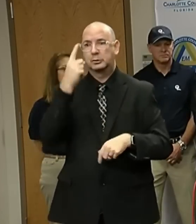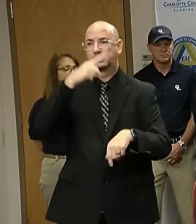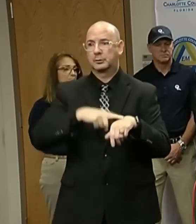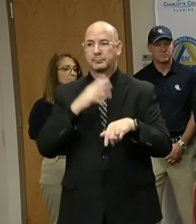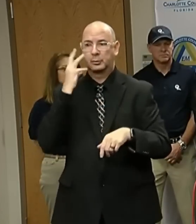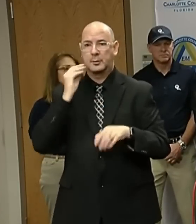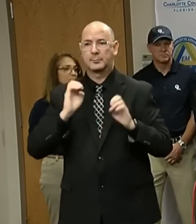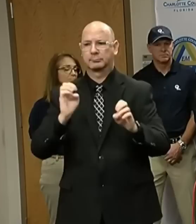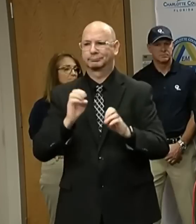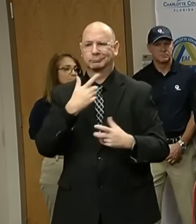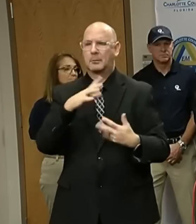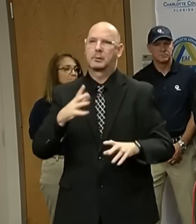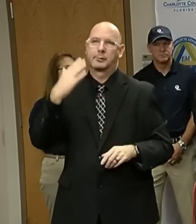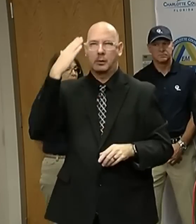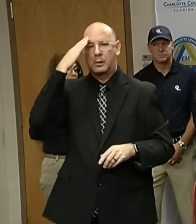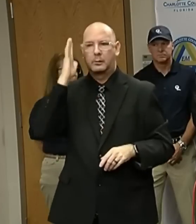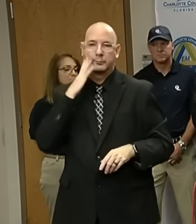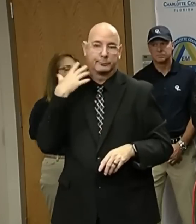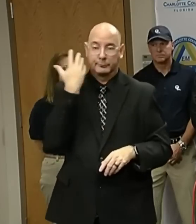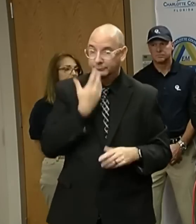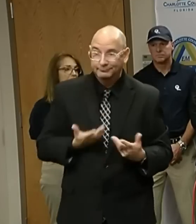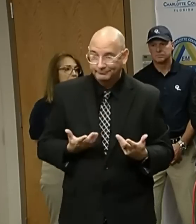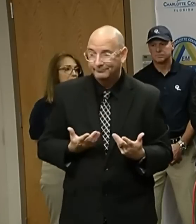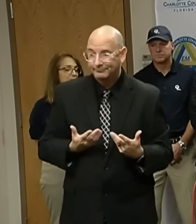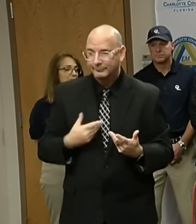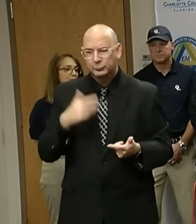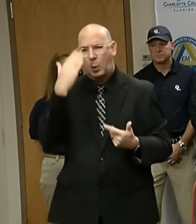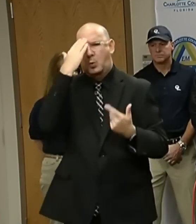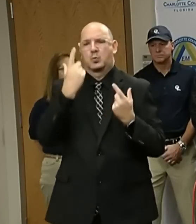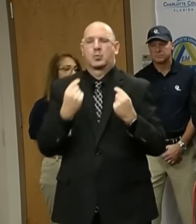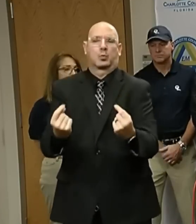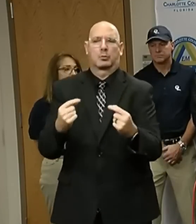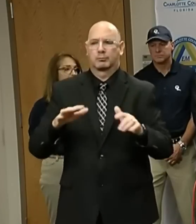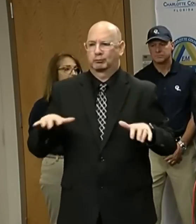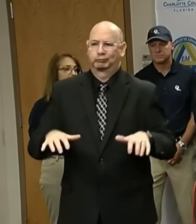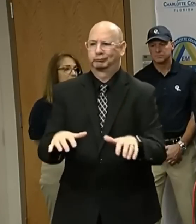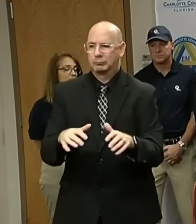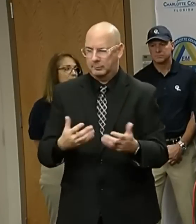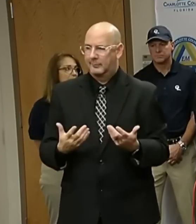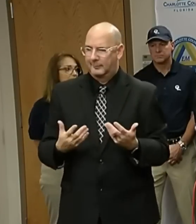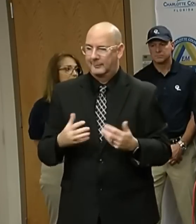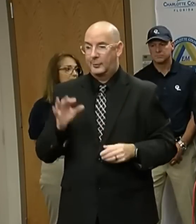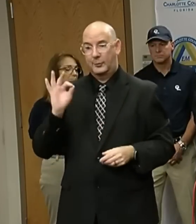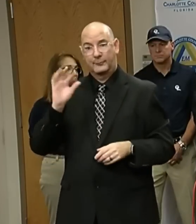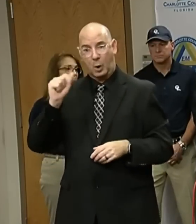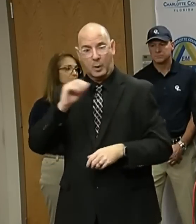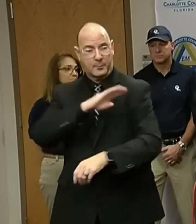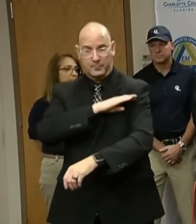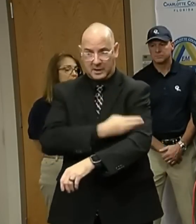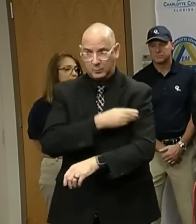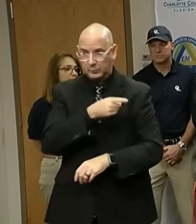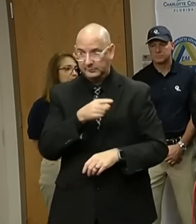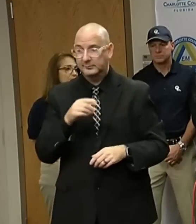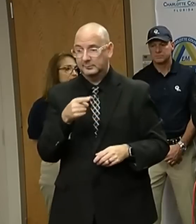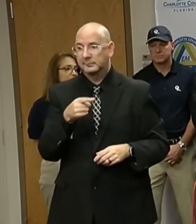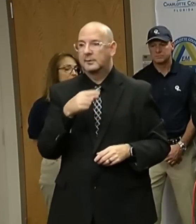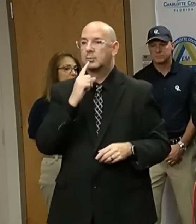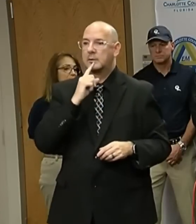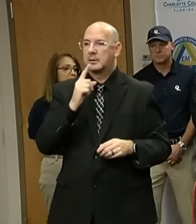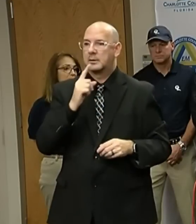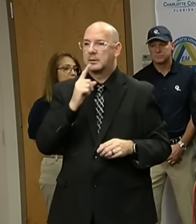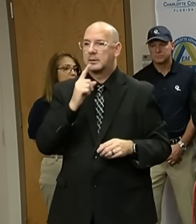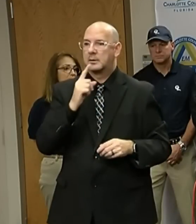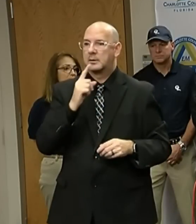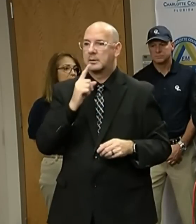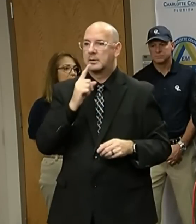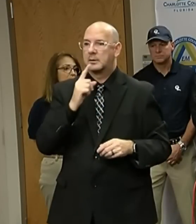storms, and they put that knowledge to good use. And so Florida Power and Light has the biggest footprint of personnel that have been brought into the